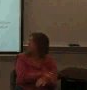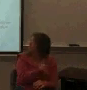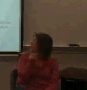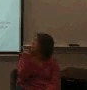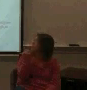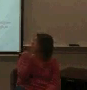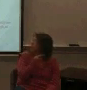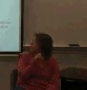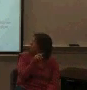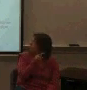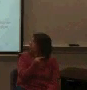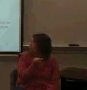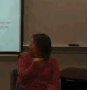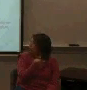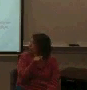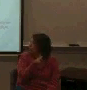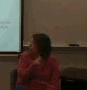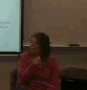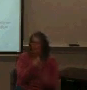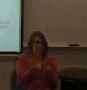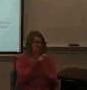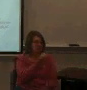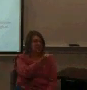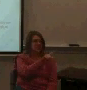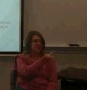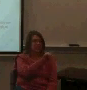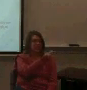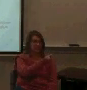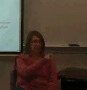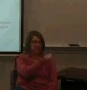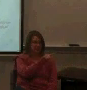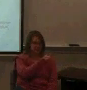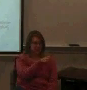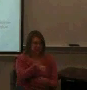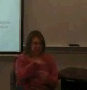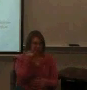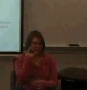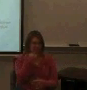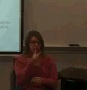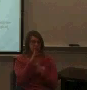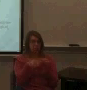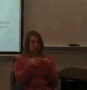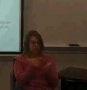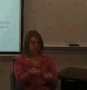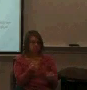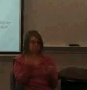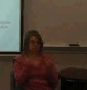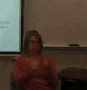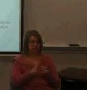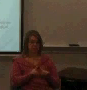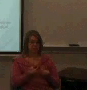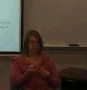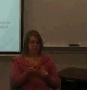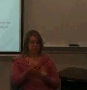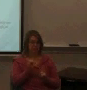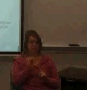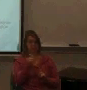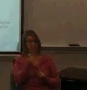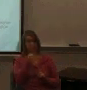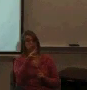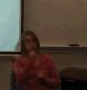This is Mona Lake. It's a very saline lake in California, and we'll talk about a whole series of extreme and unusual environments.